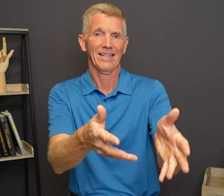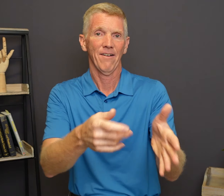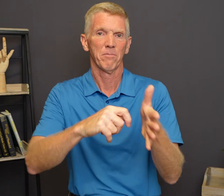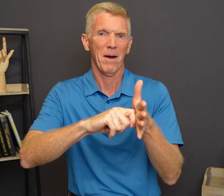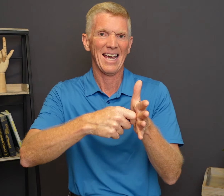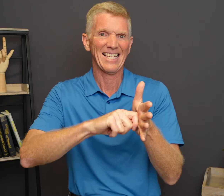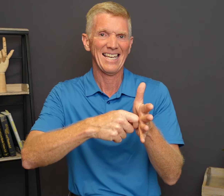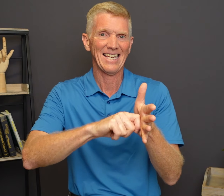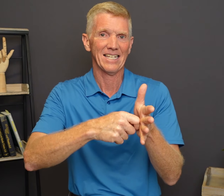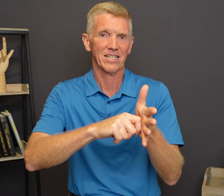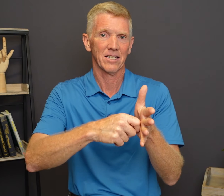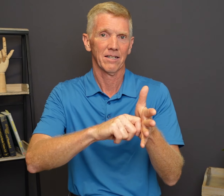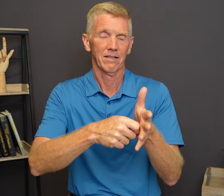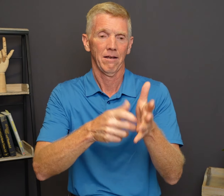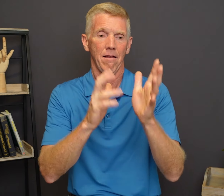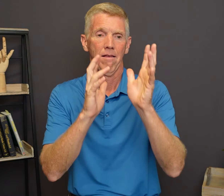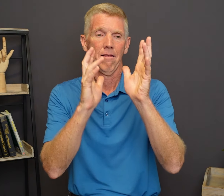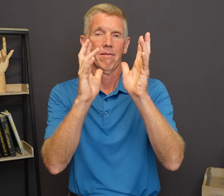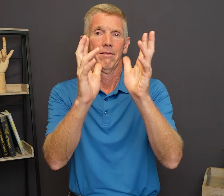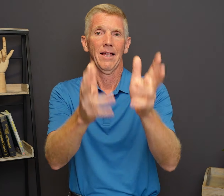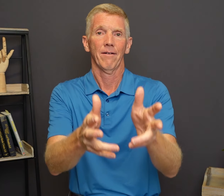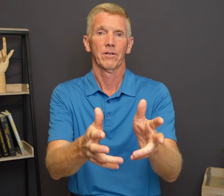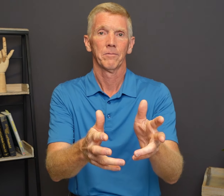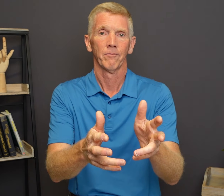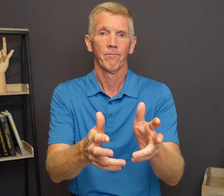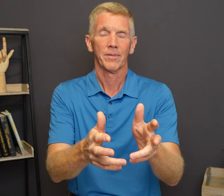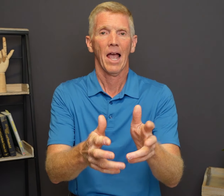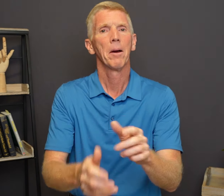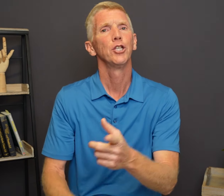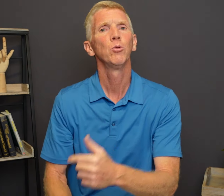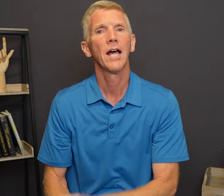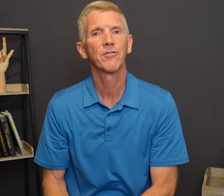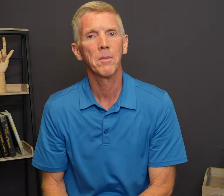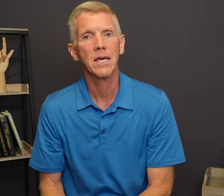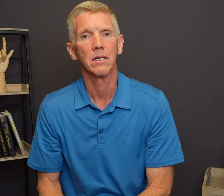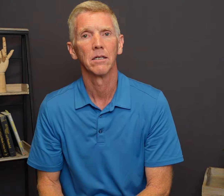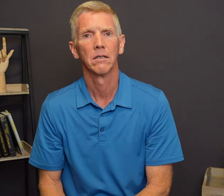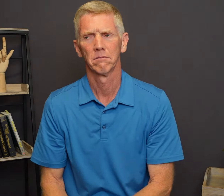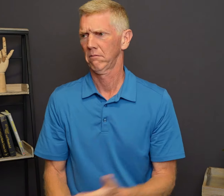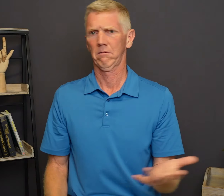left my keys. Left. How about you left me?